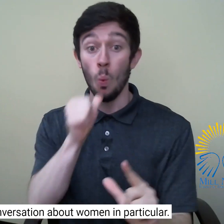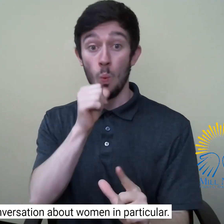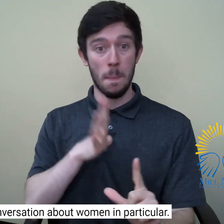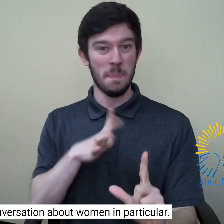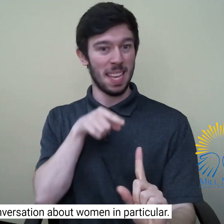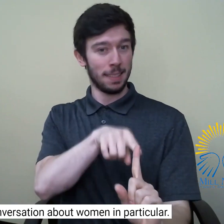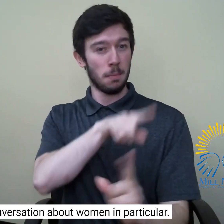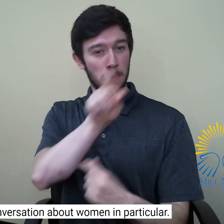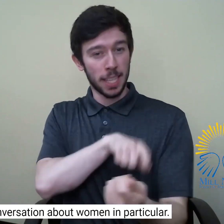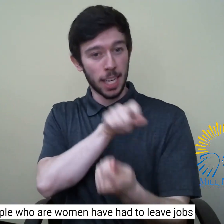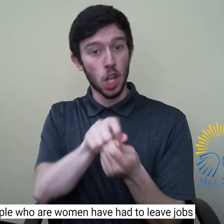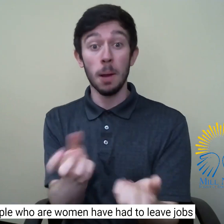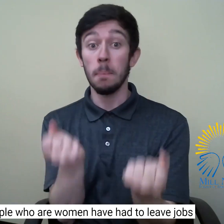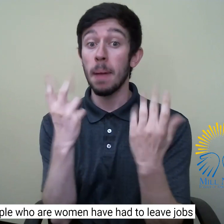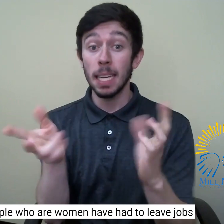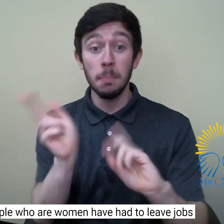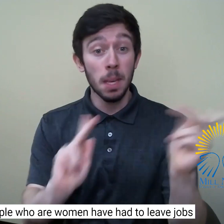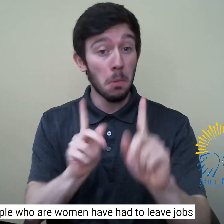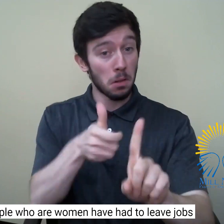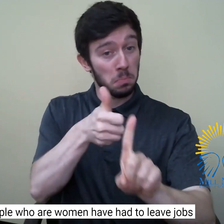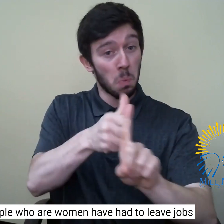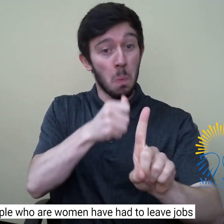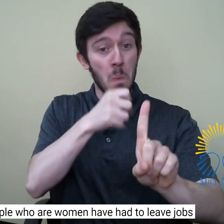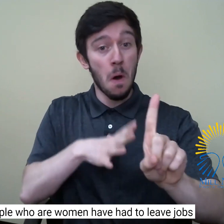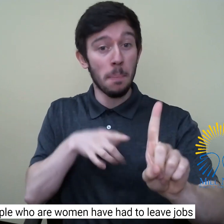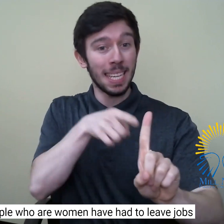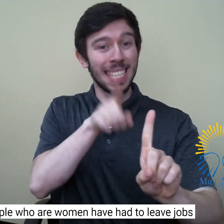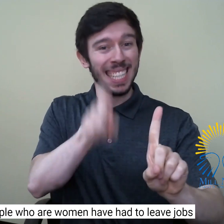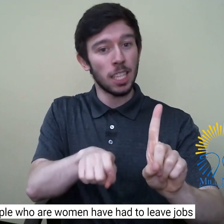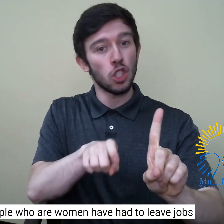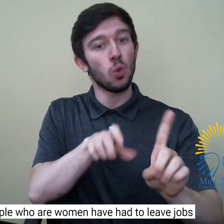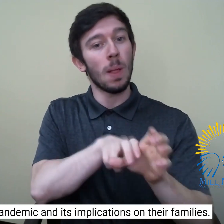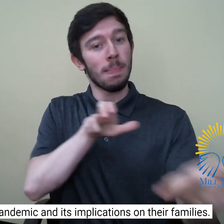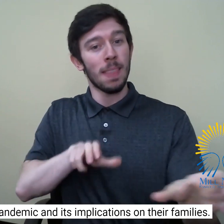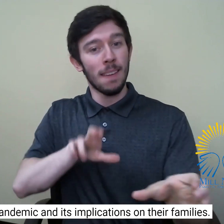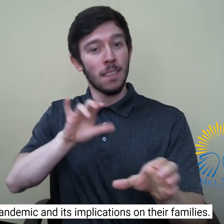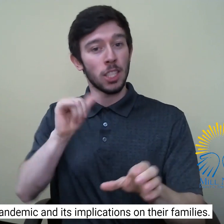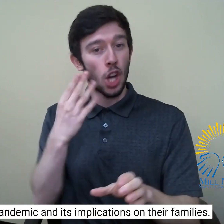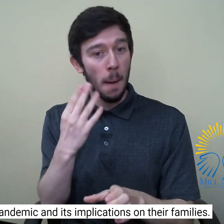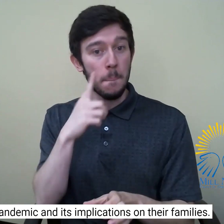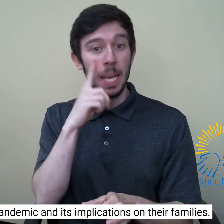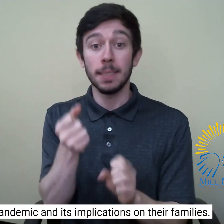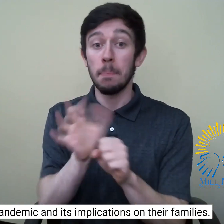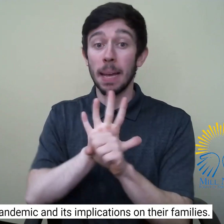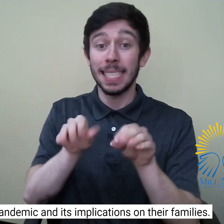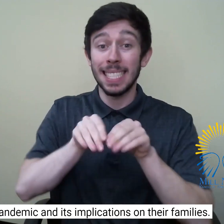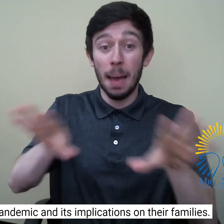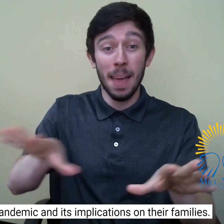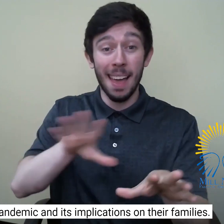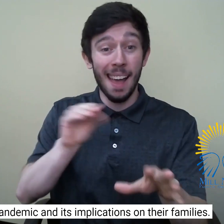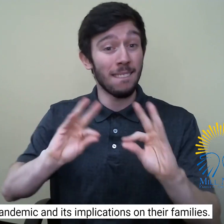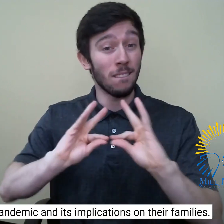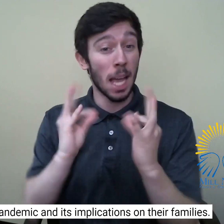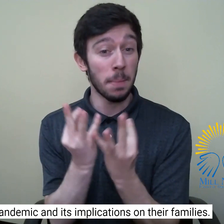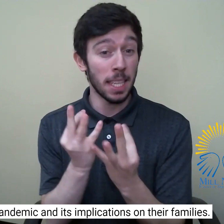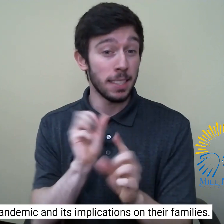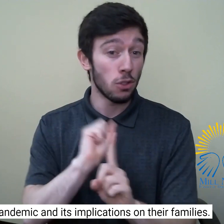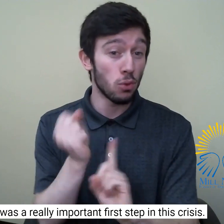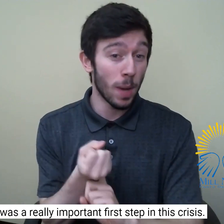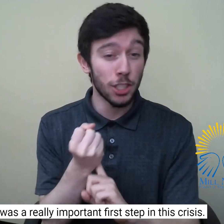women in particular, so many people who are women have had to leave jobs because of the pandemic and its implications on their families. The CARES